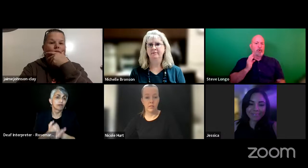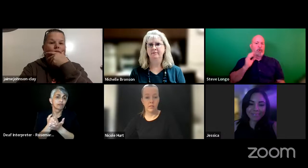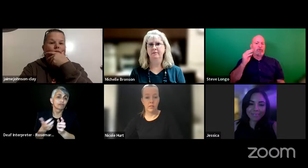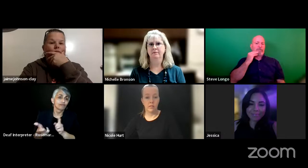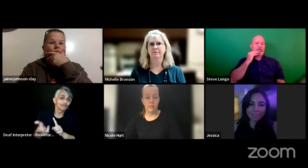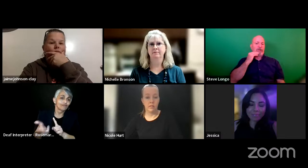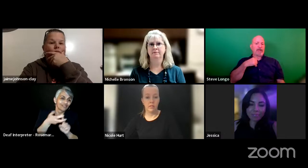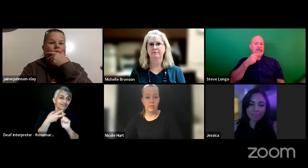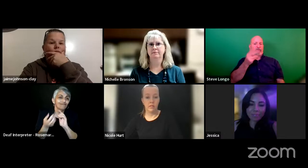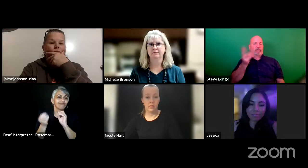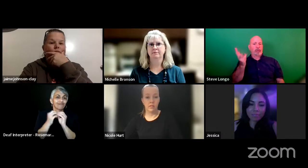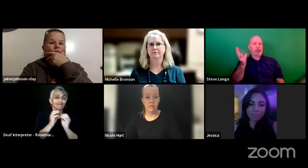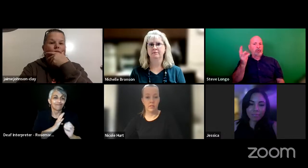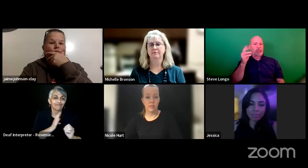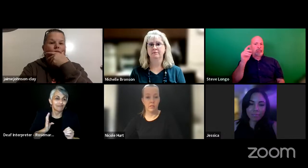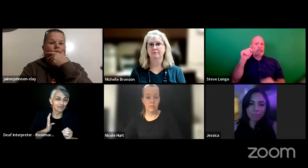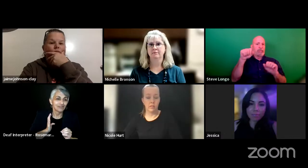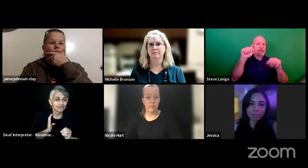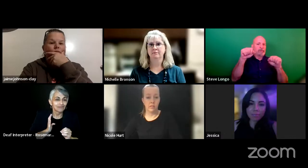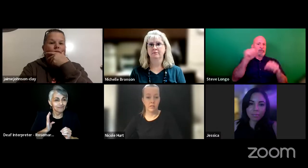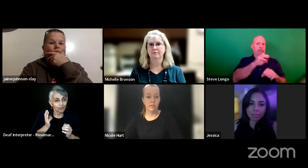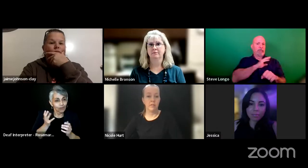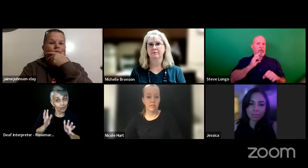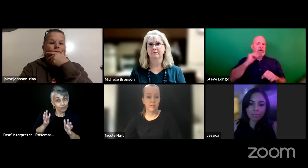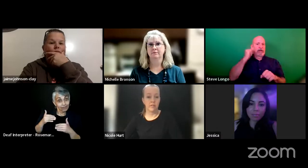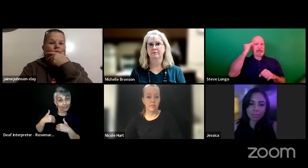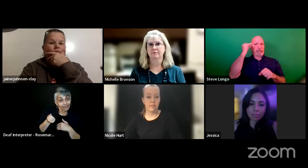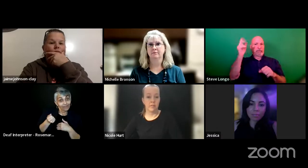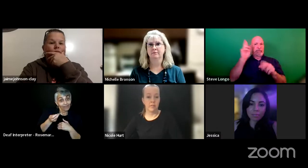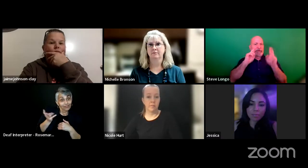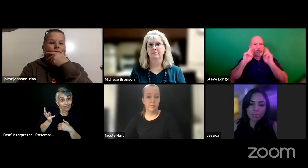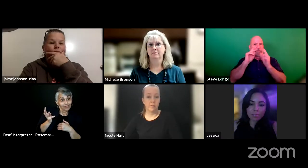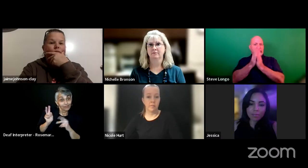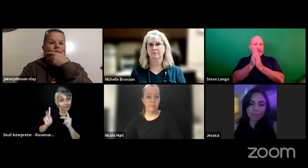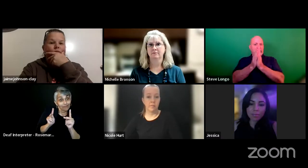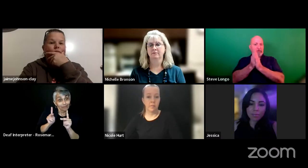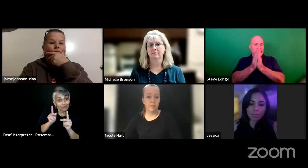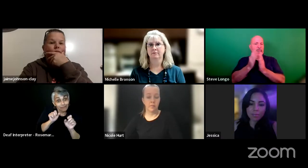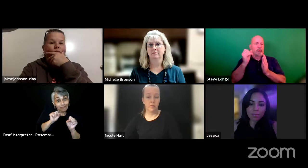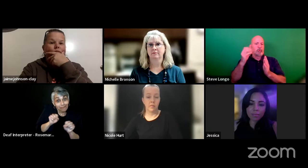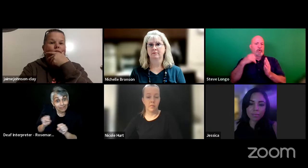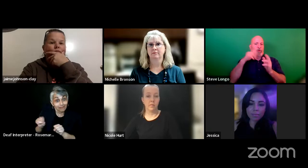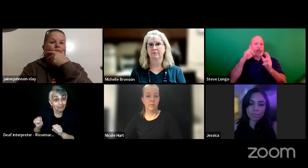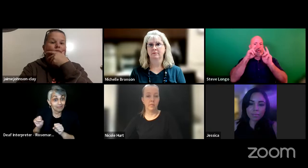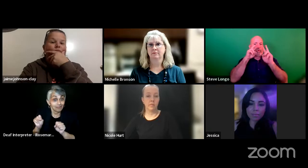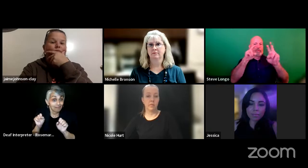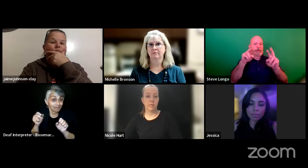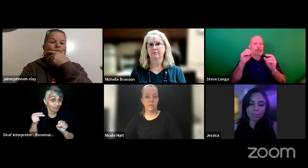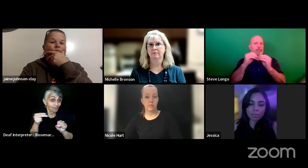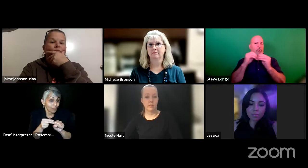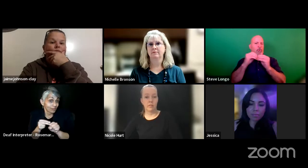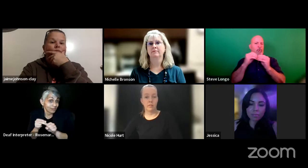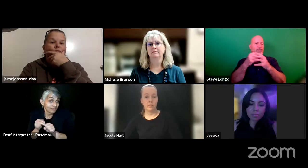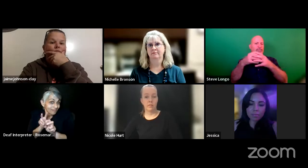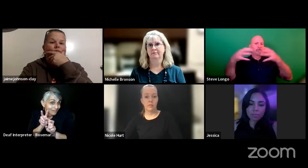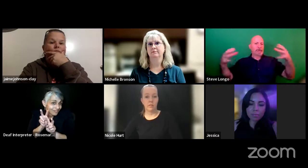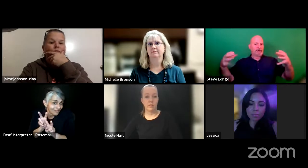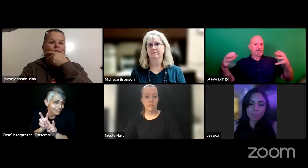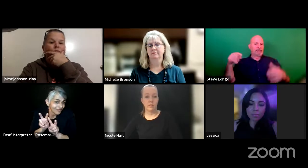We really see that recruiting will be a way to do that. There are 4 potential board